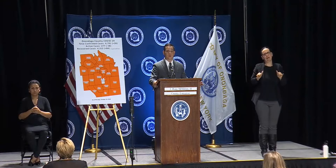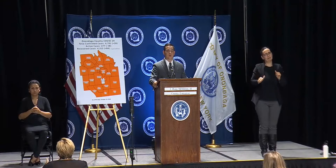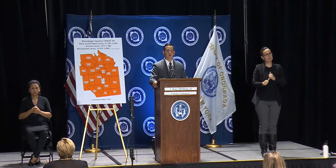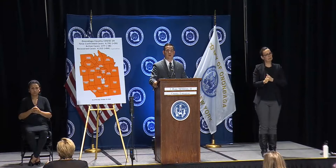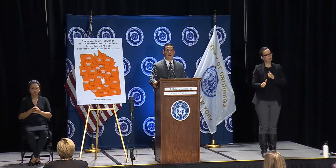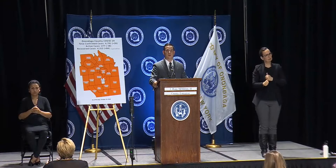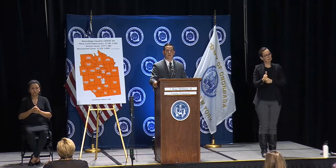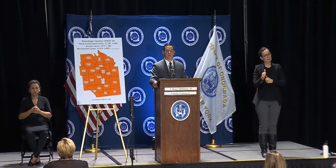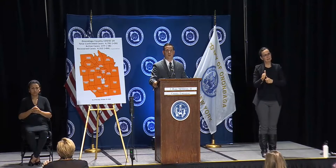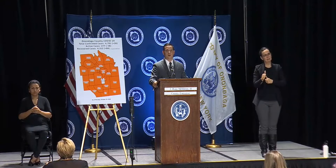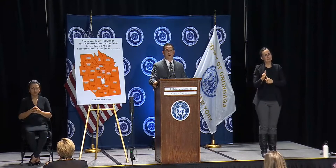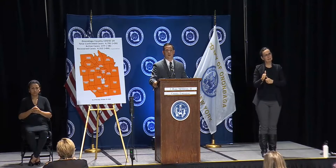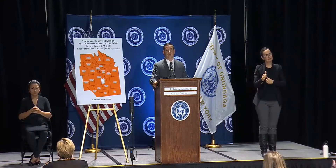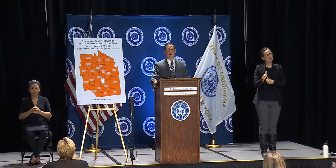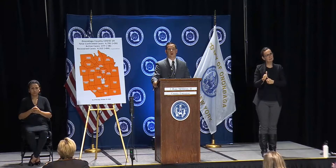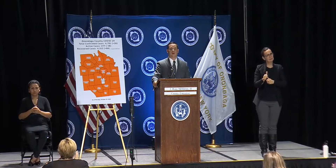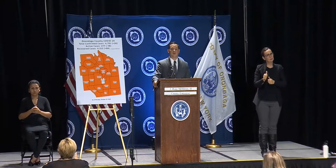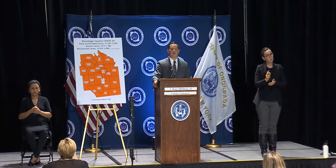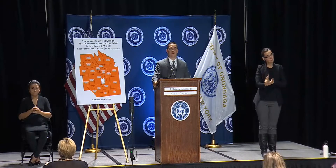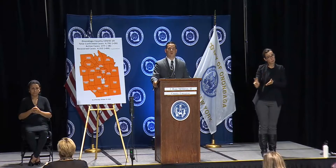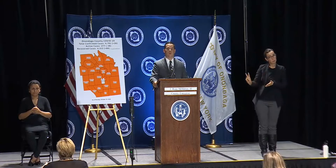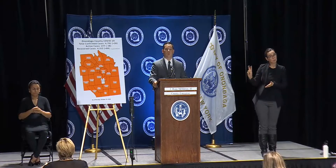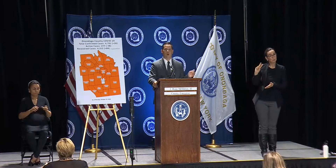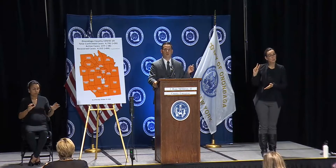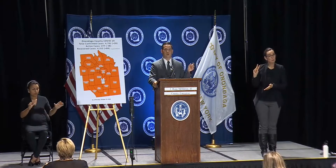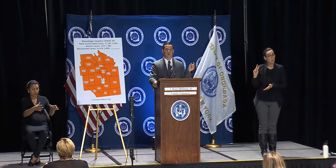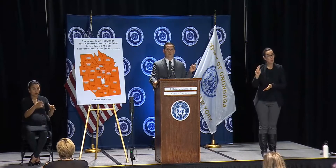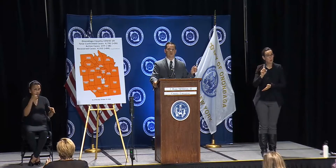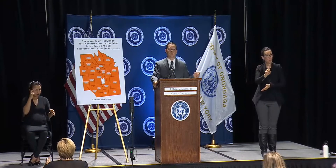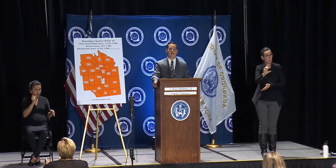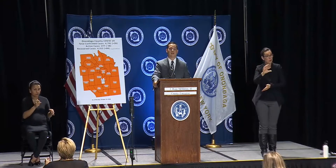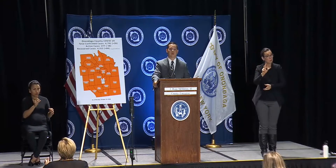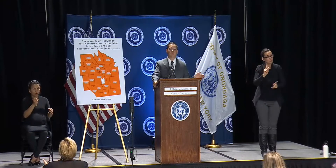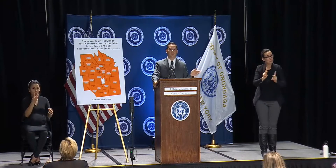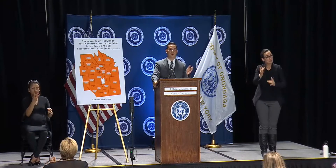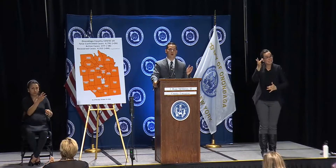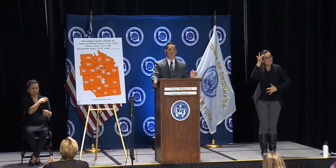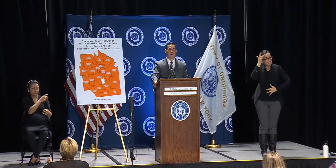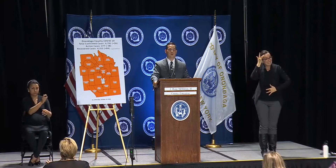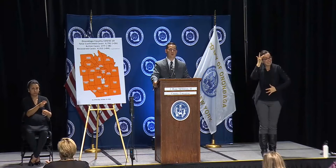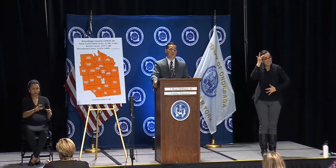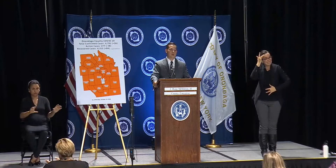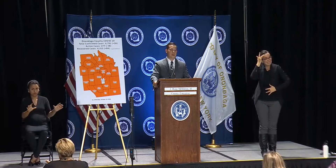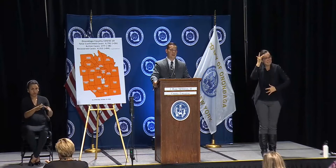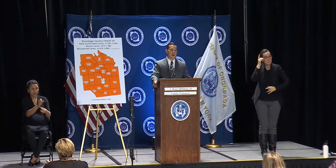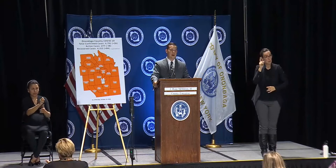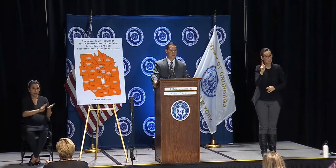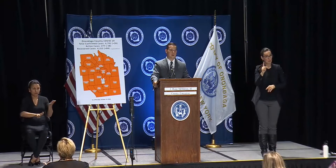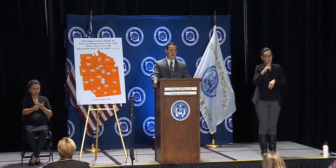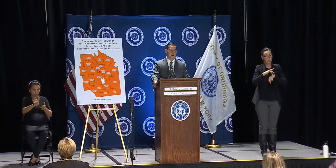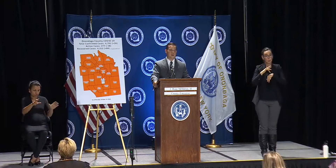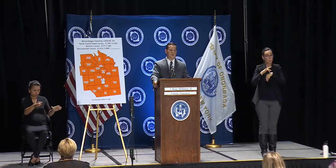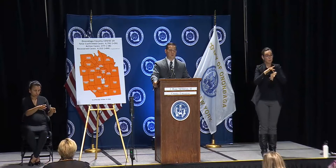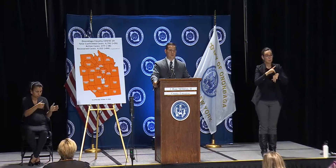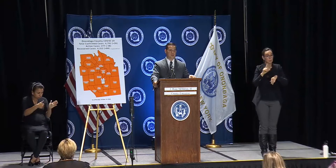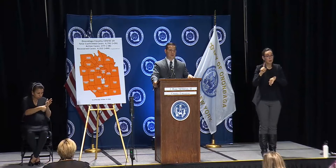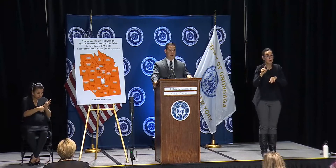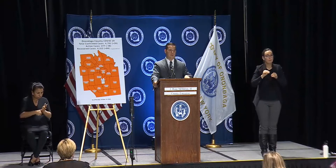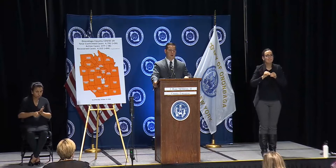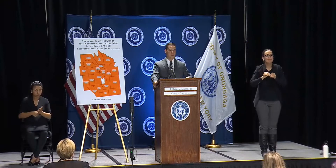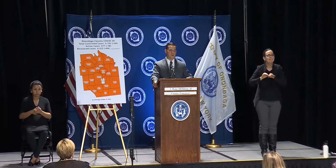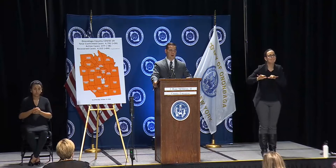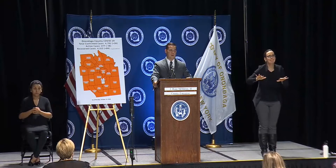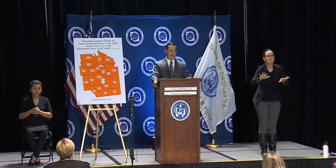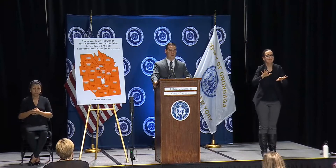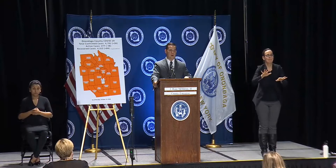cases over a 2-week period from one source, so that's going to move your numbers. And then even once you